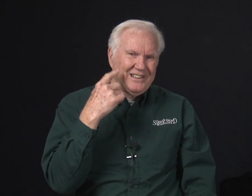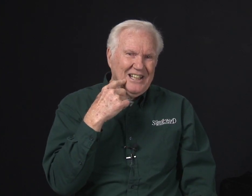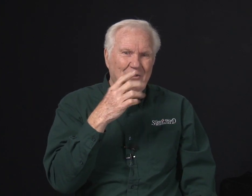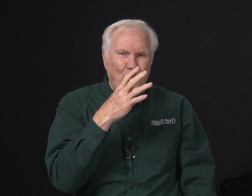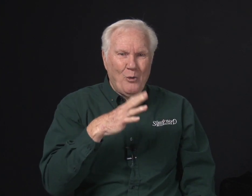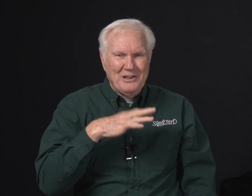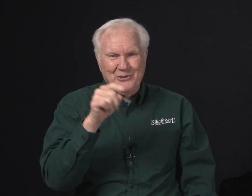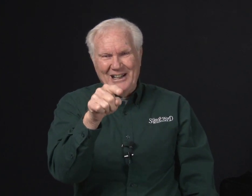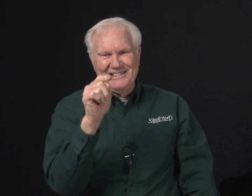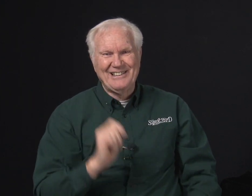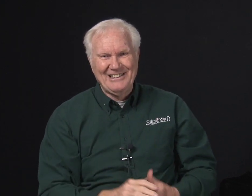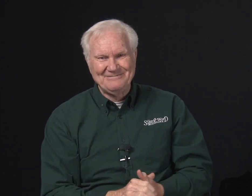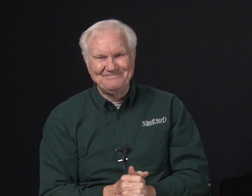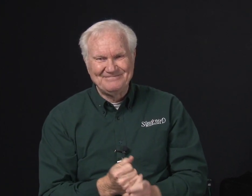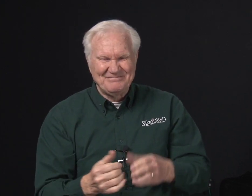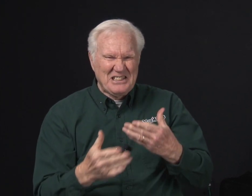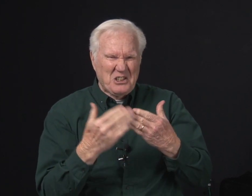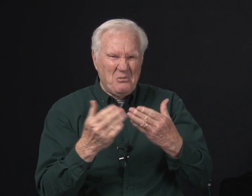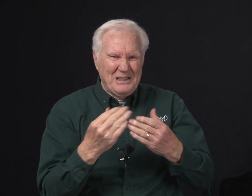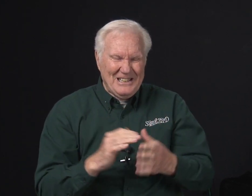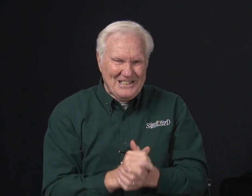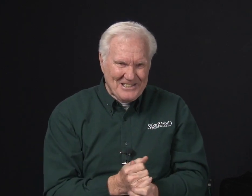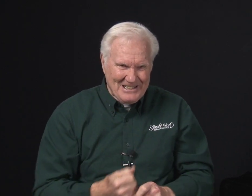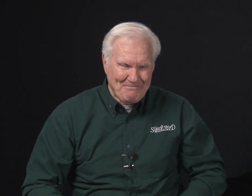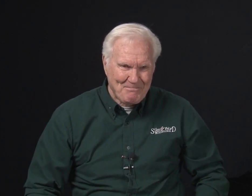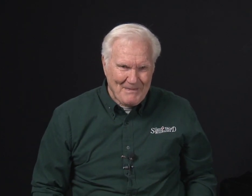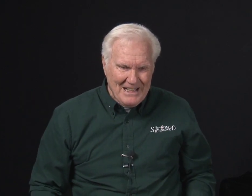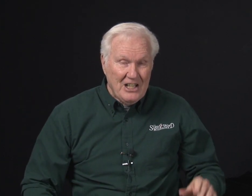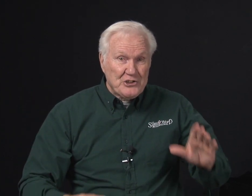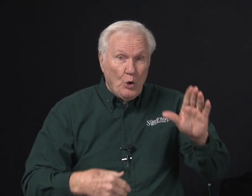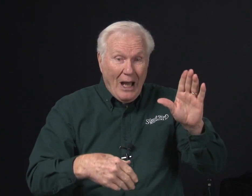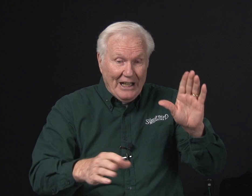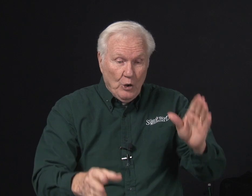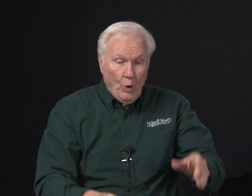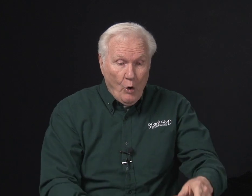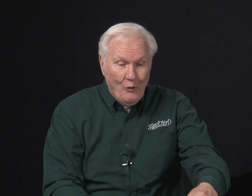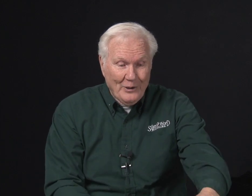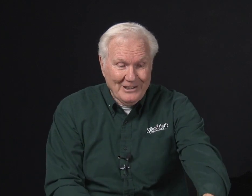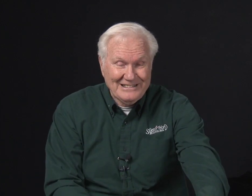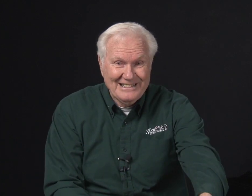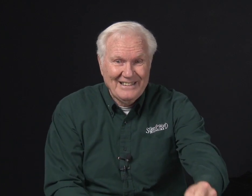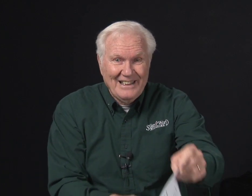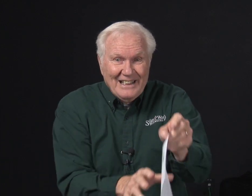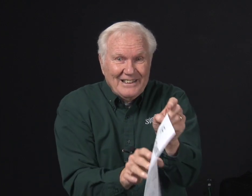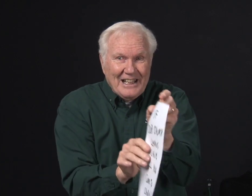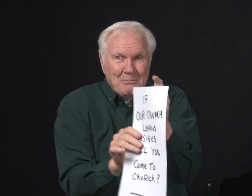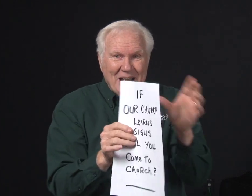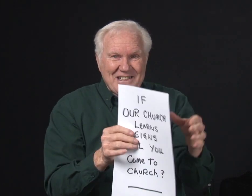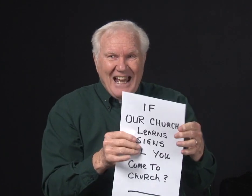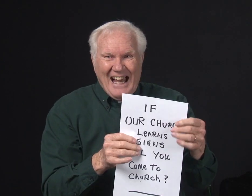deaf woman's right there. It's going to be easy. So I go over, take my